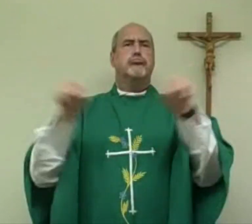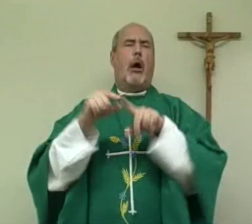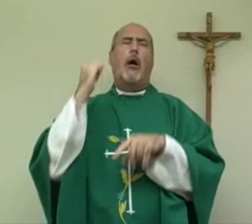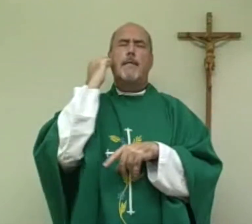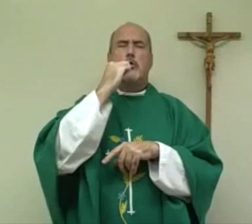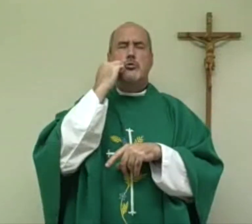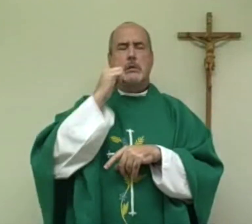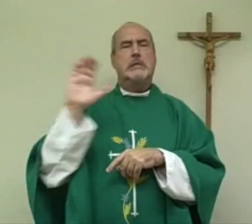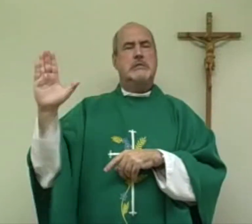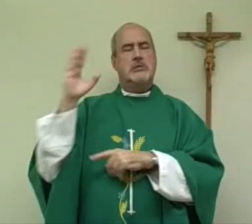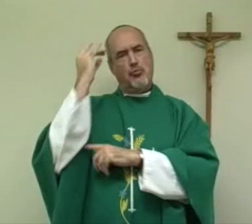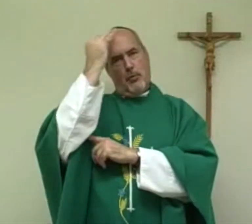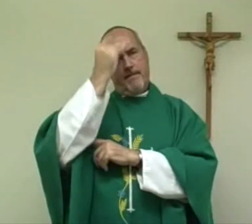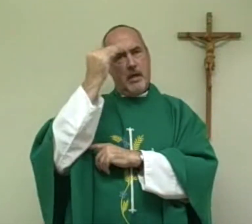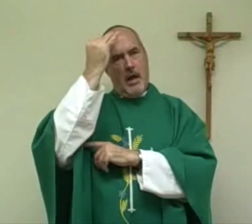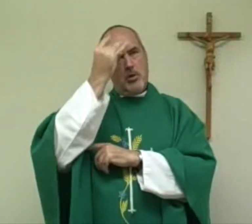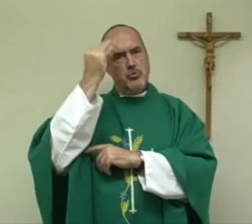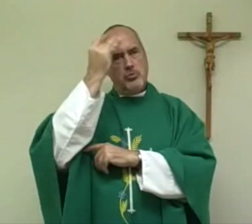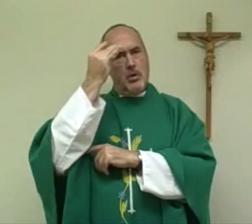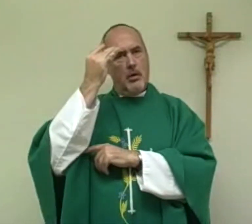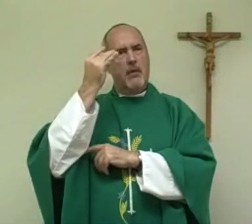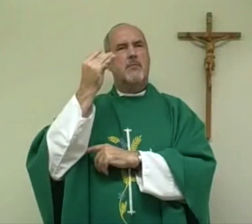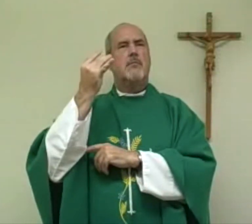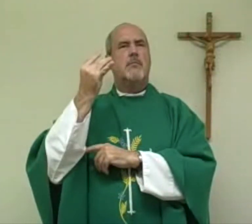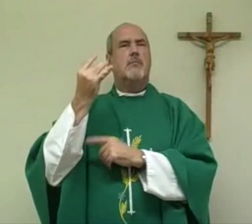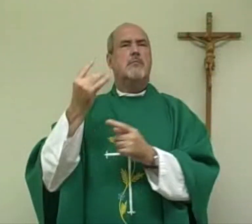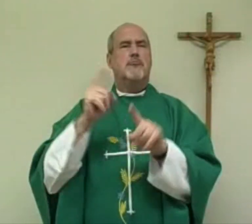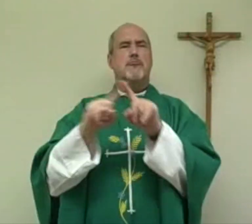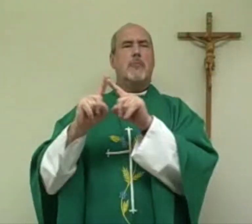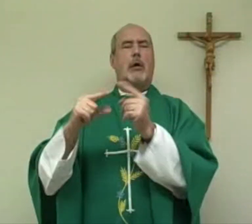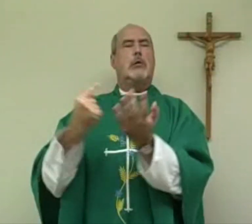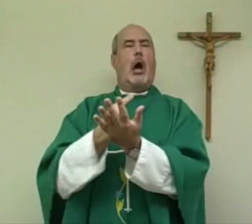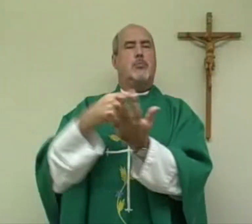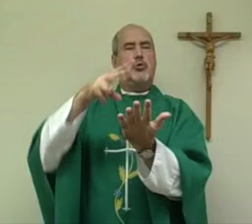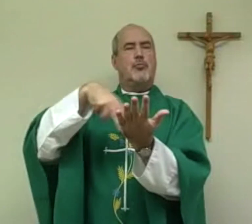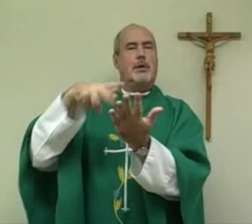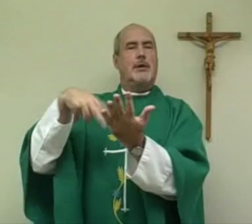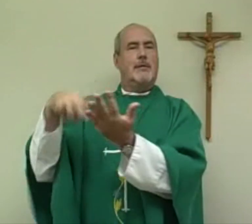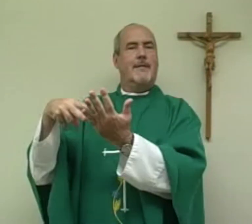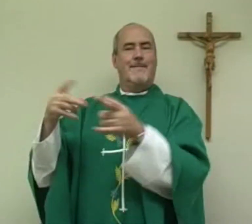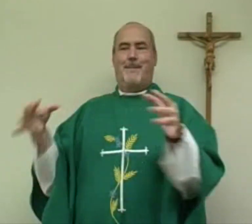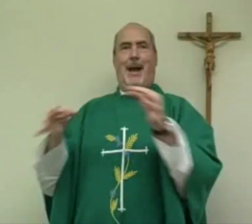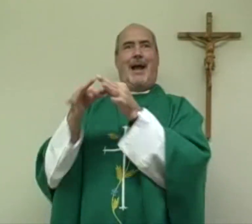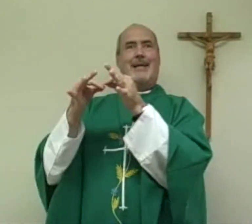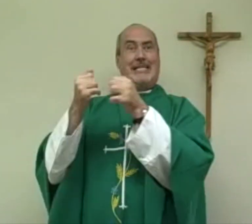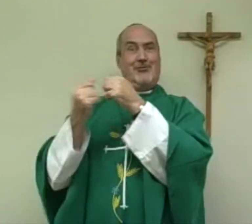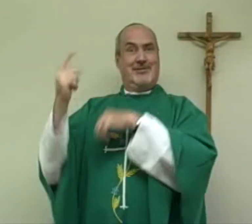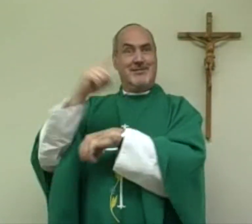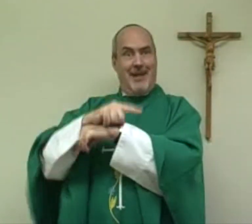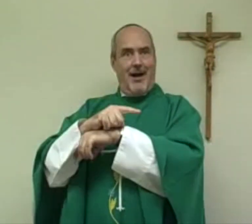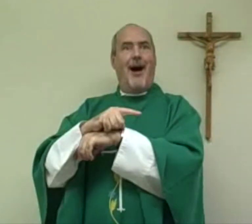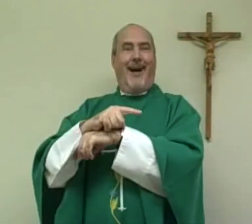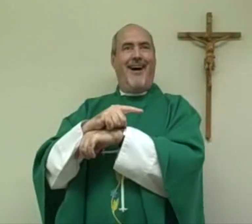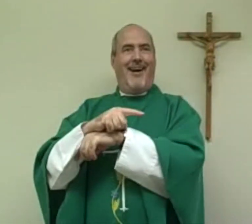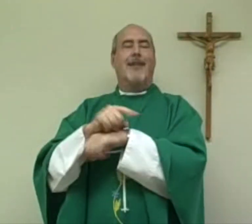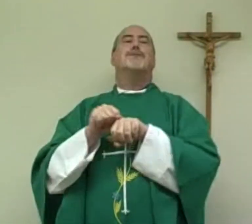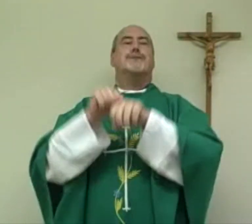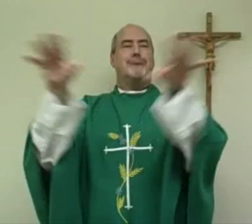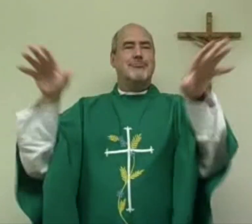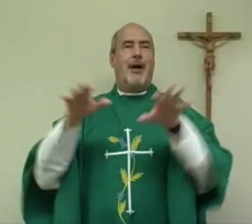who every day sends out his reflections on his readings from the gospel and from Mass